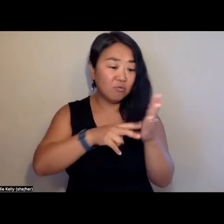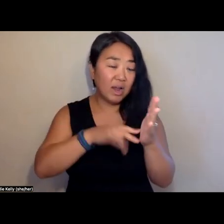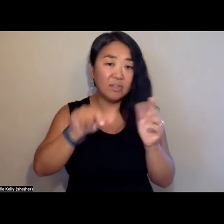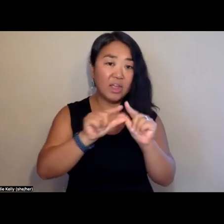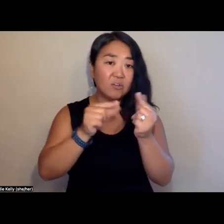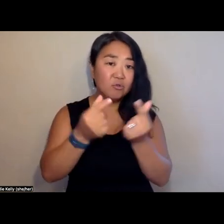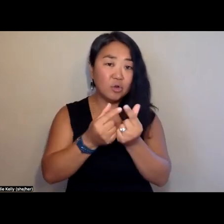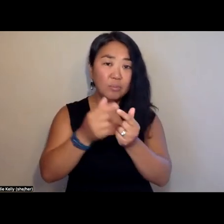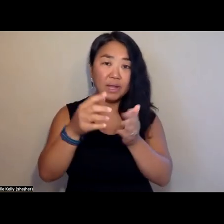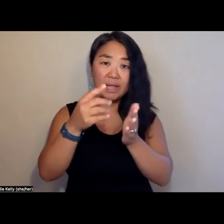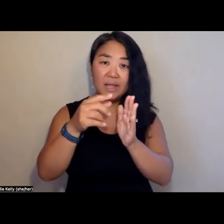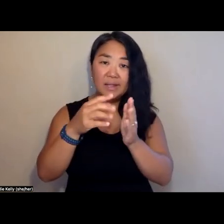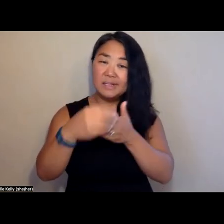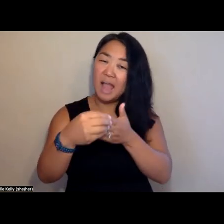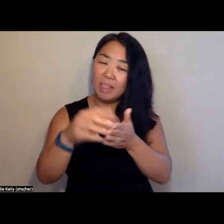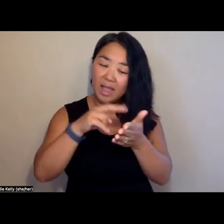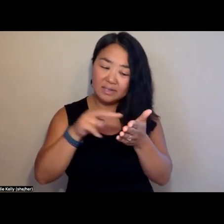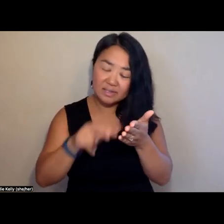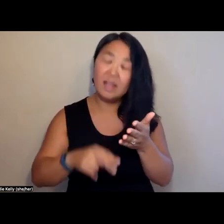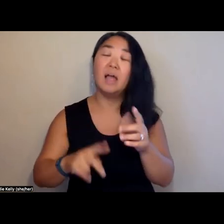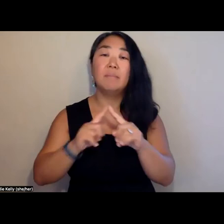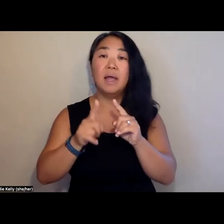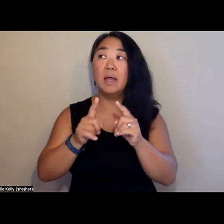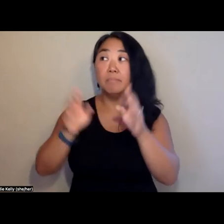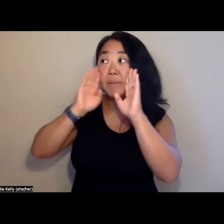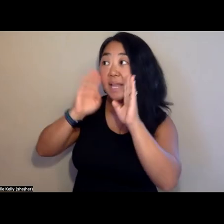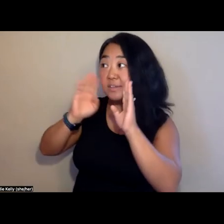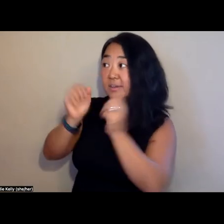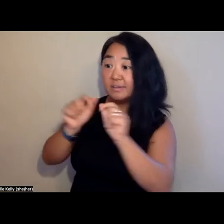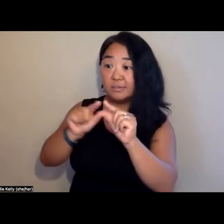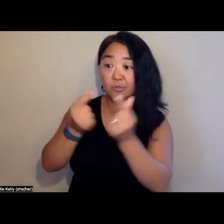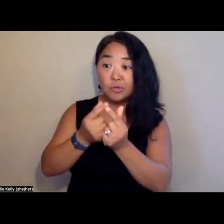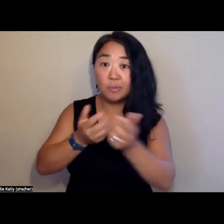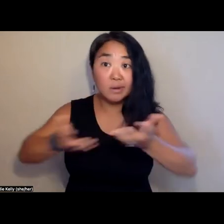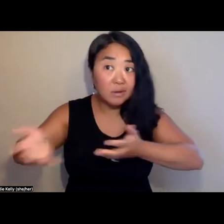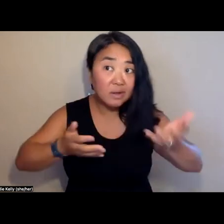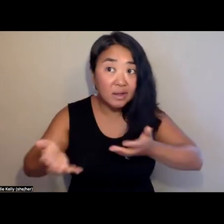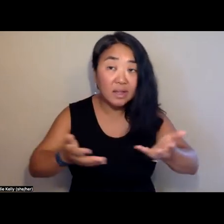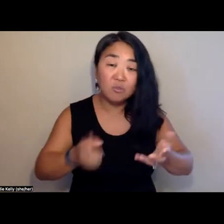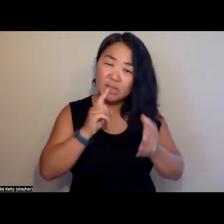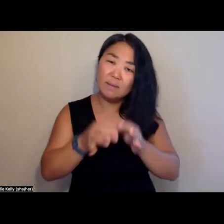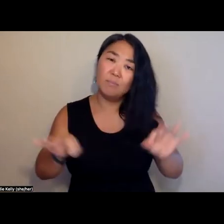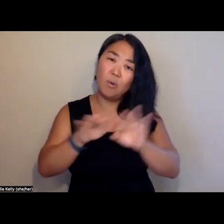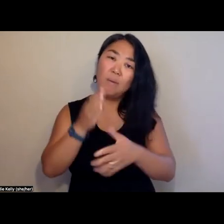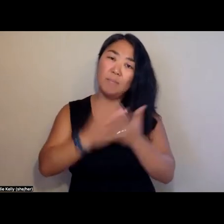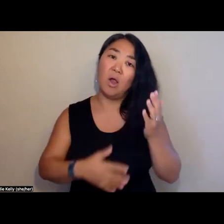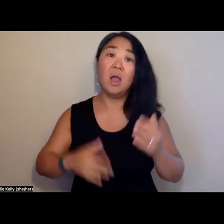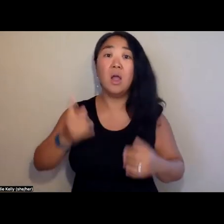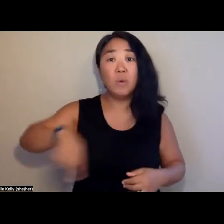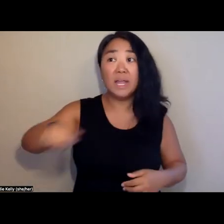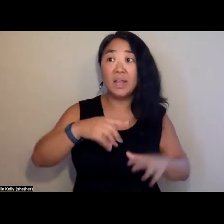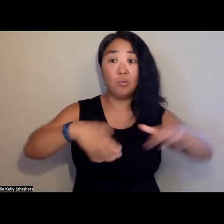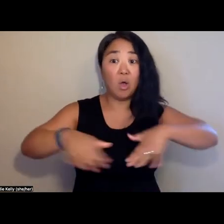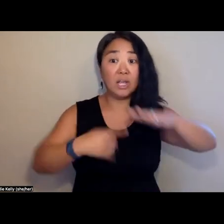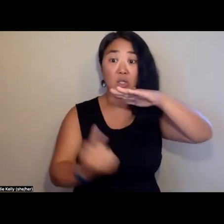dynamics is an important part of the challenge here. This isn't a solo. We're walking as individual adults as far as liability